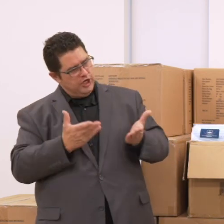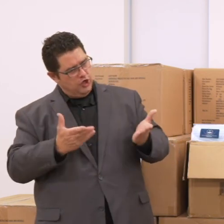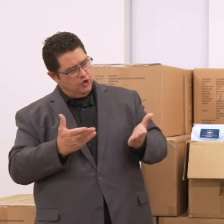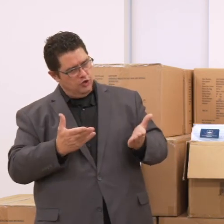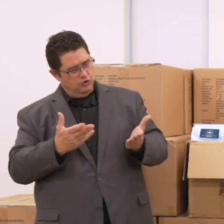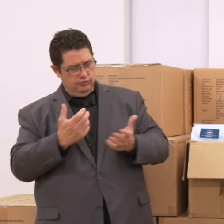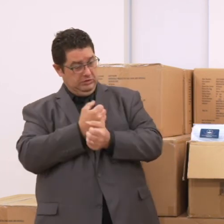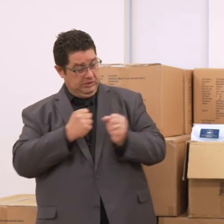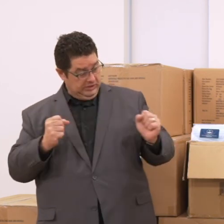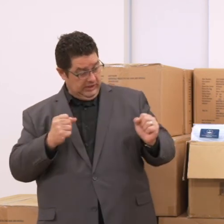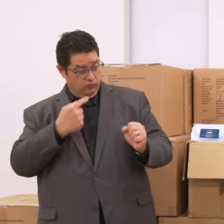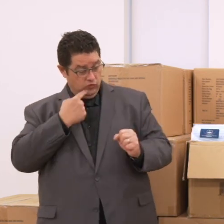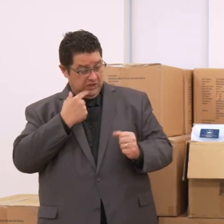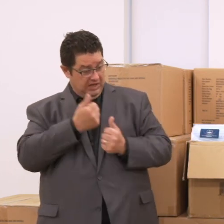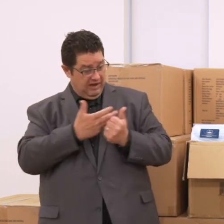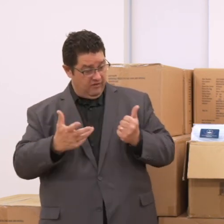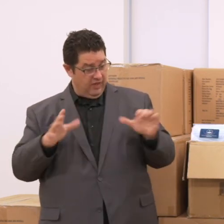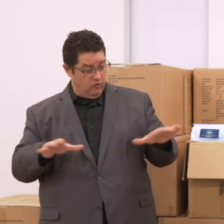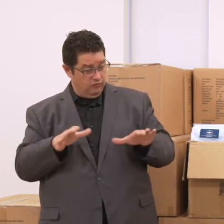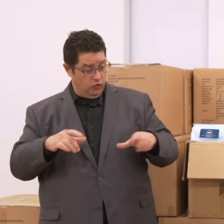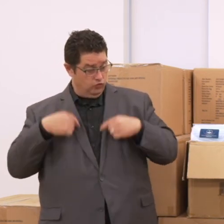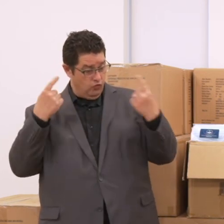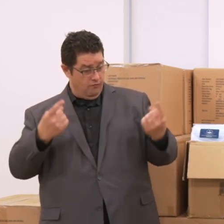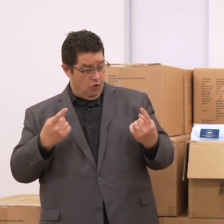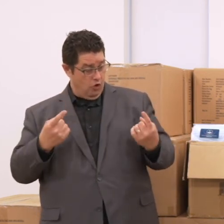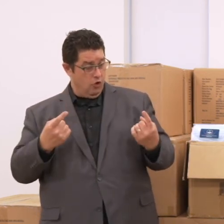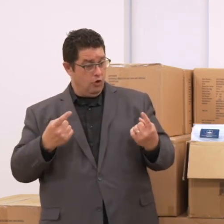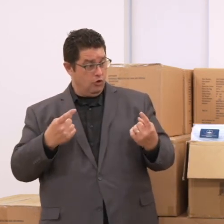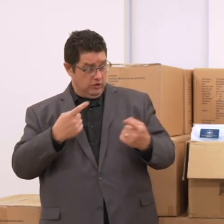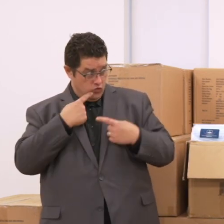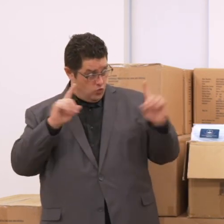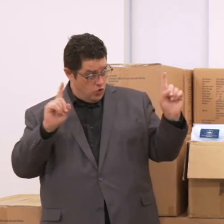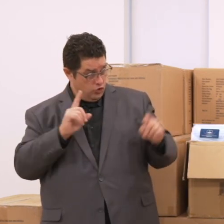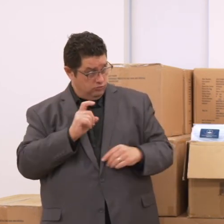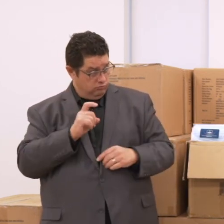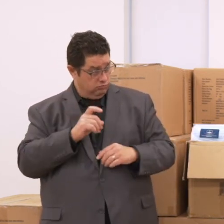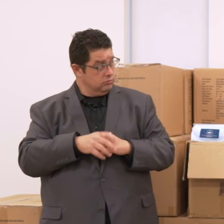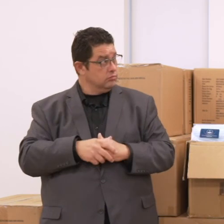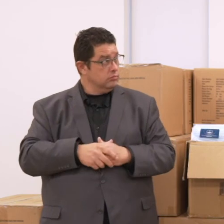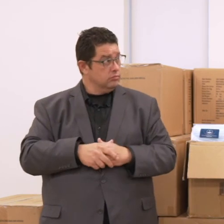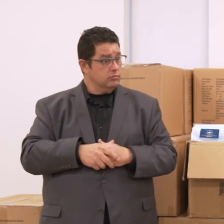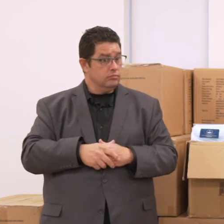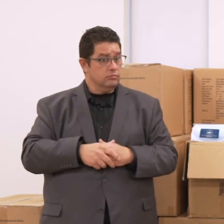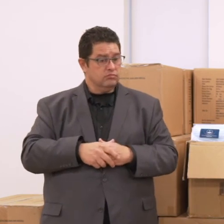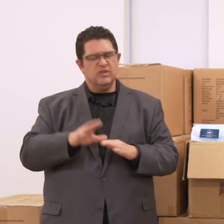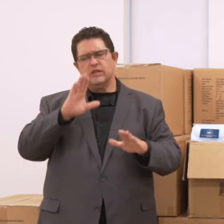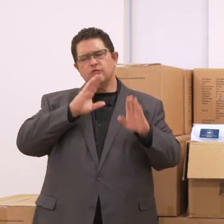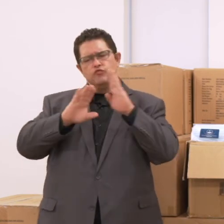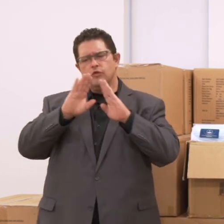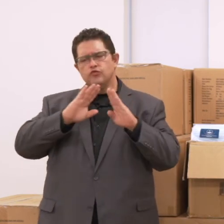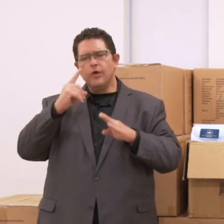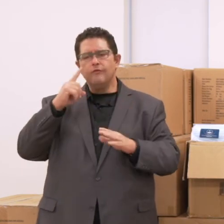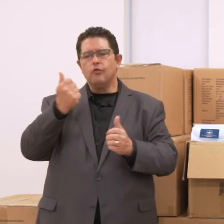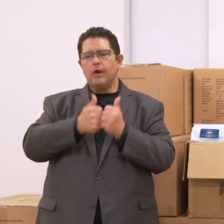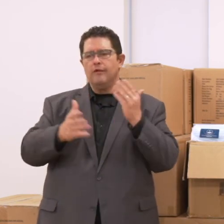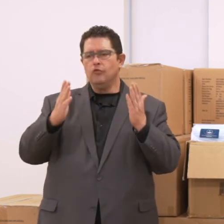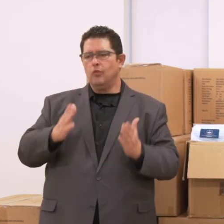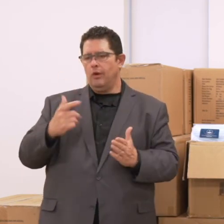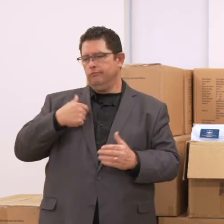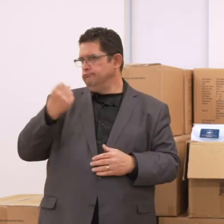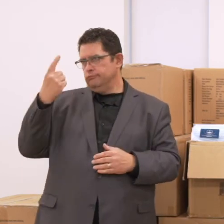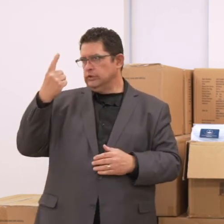that everything you've done so far up to now hasn't worked? This is frustrating for everyone, and I get